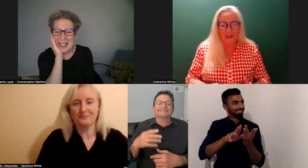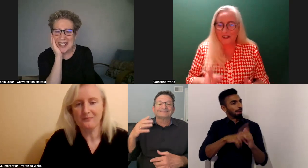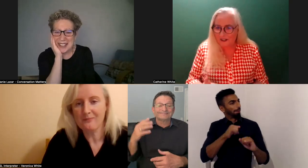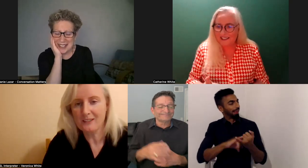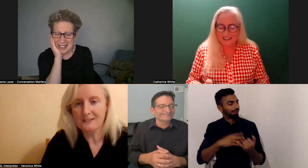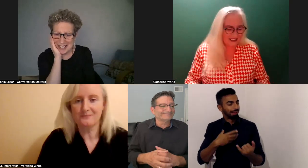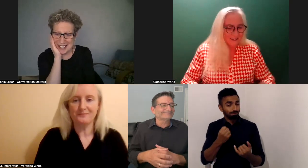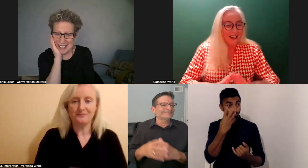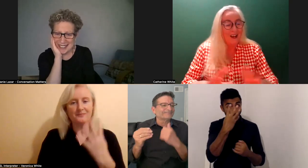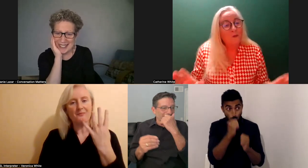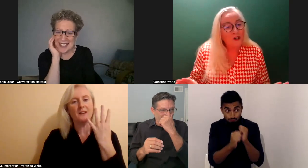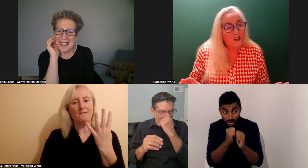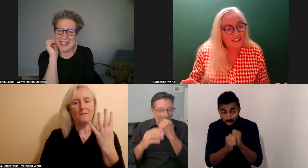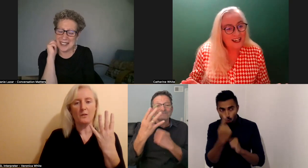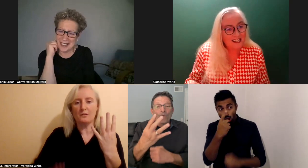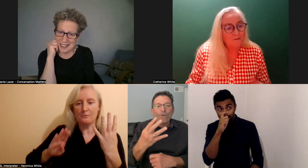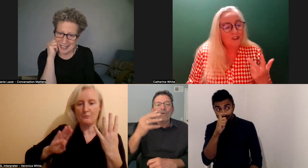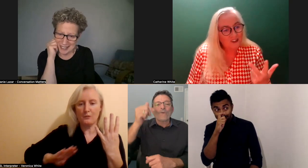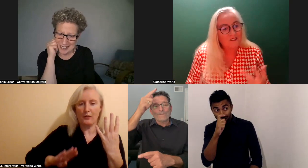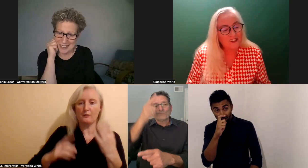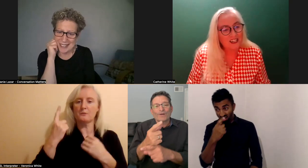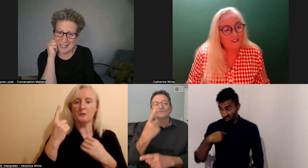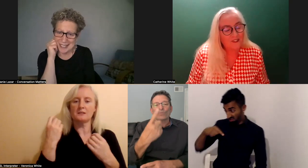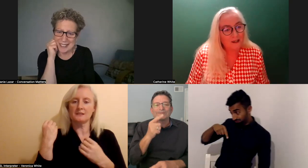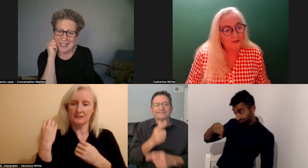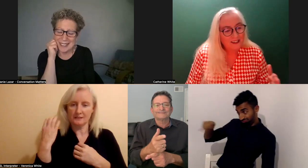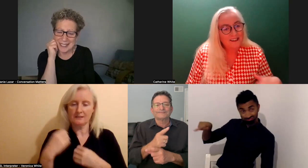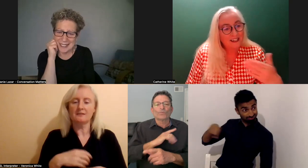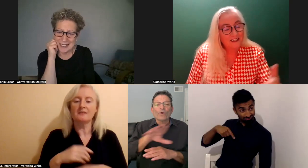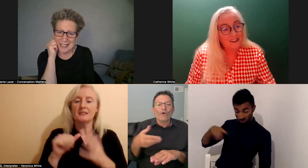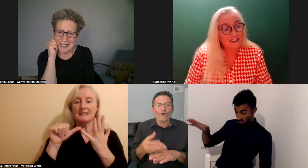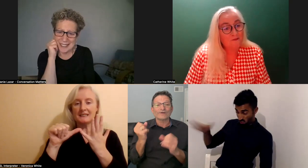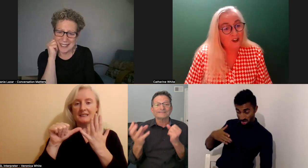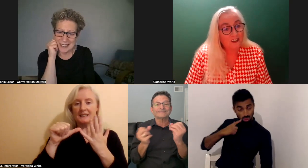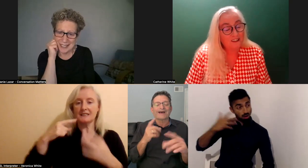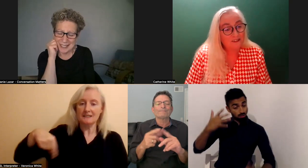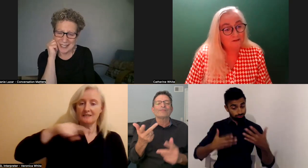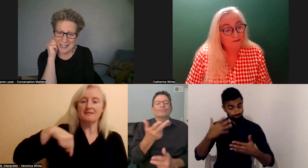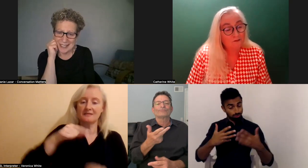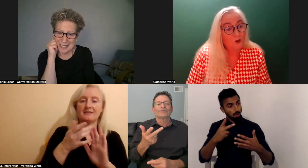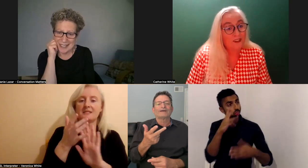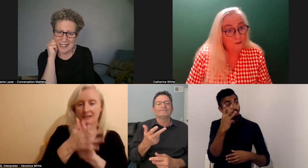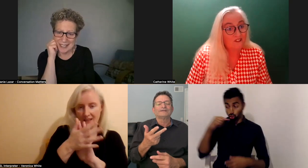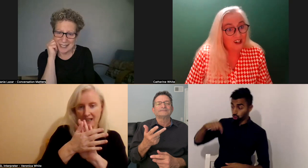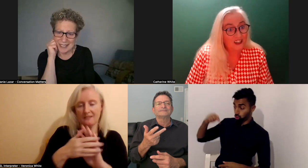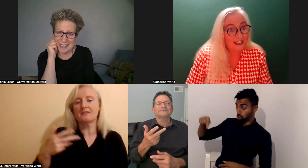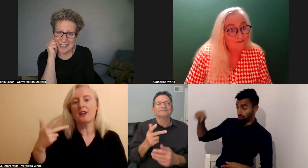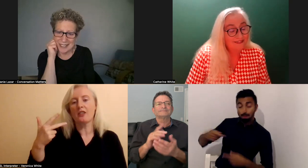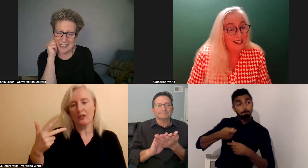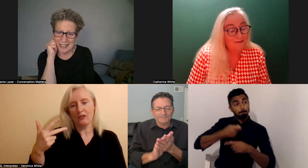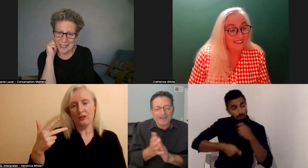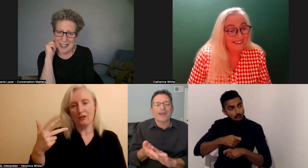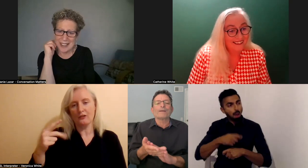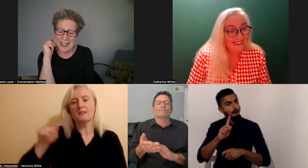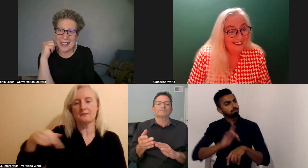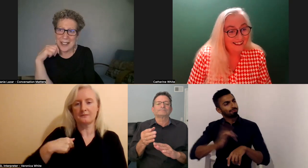4 brothers, 1 sister. We all sign, but 3 of us have taken it a step further and worked with it professionally.